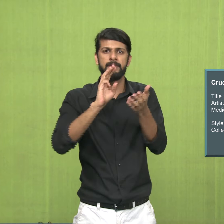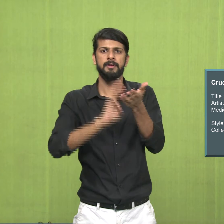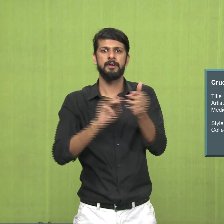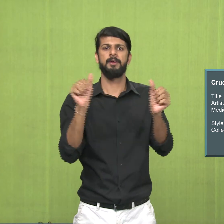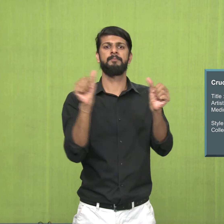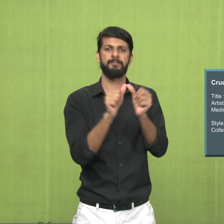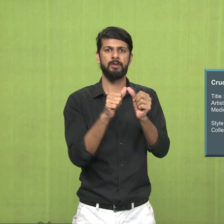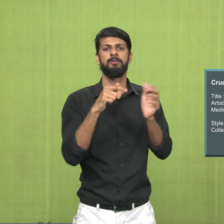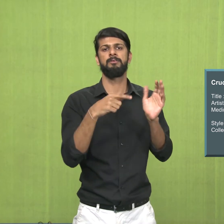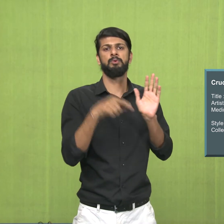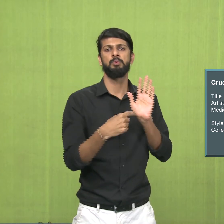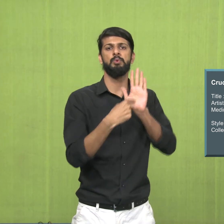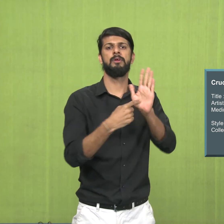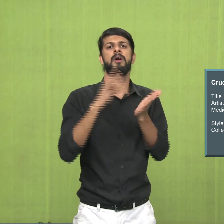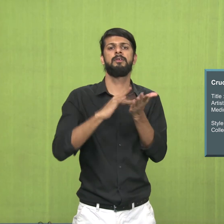short NGMA.